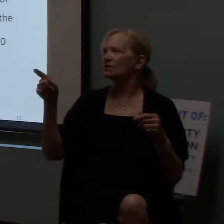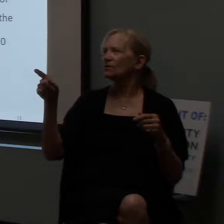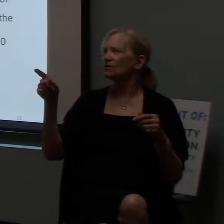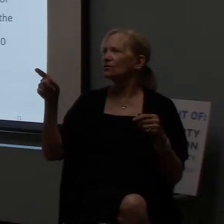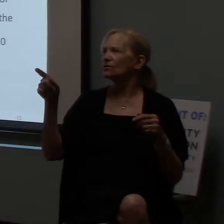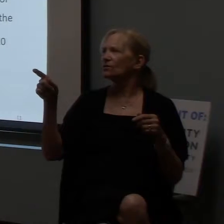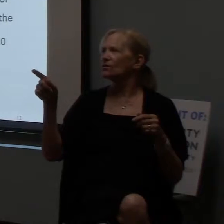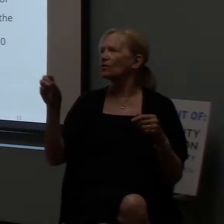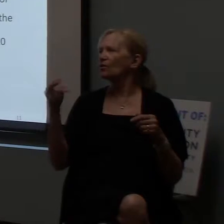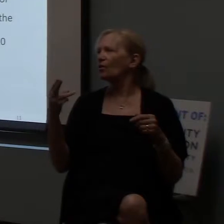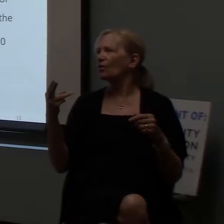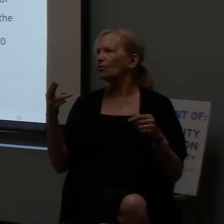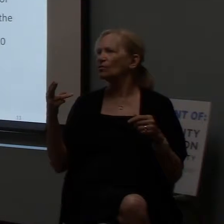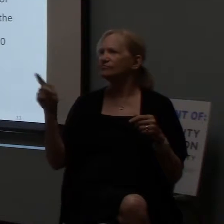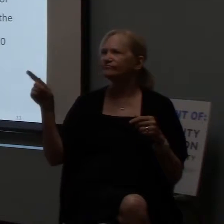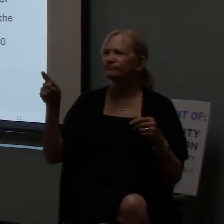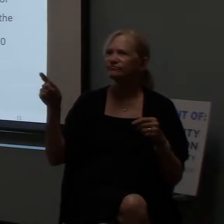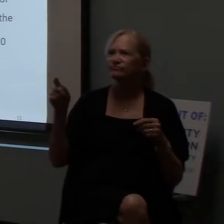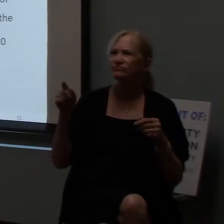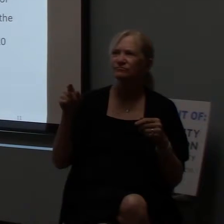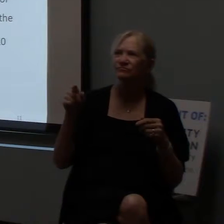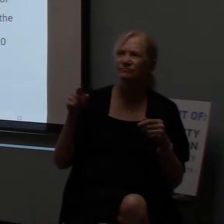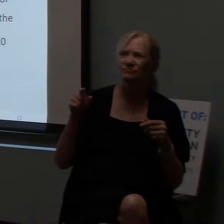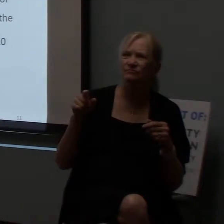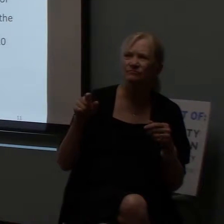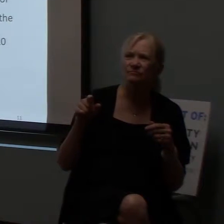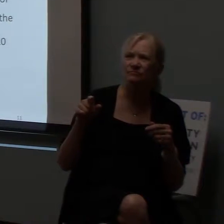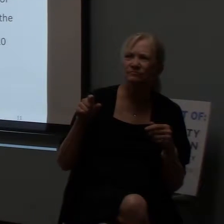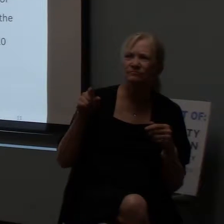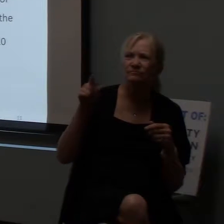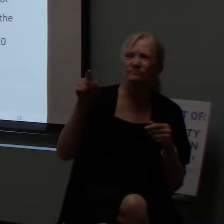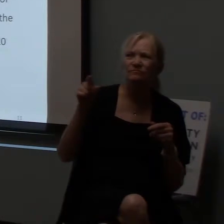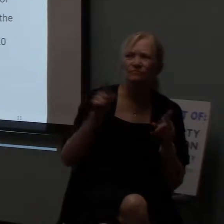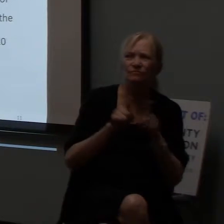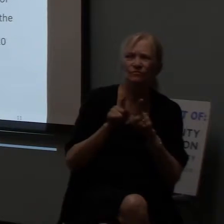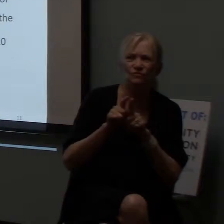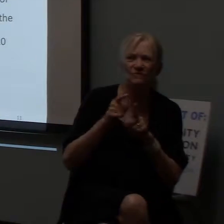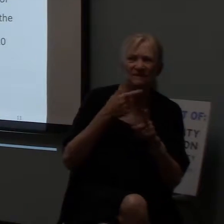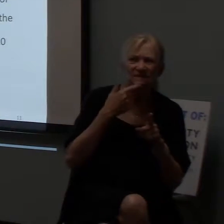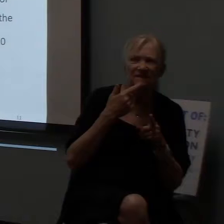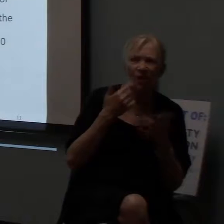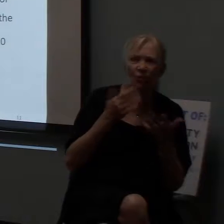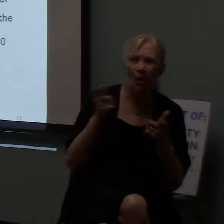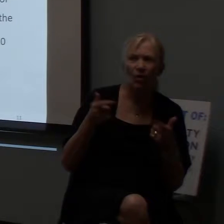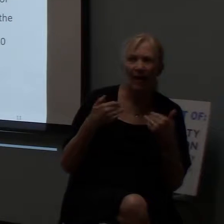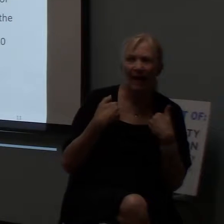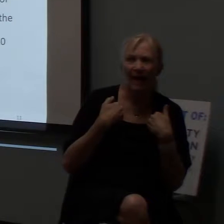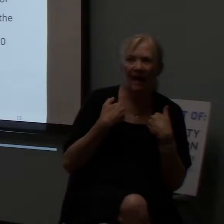Oh, okay. So I'll also say that essentially